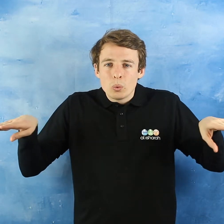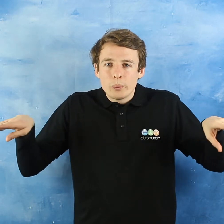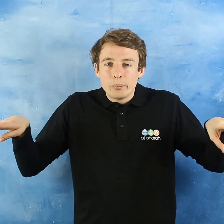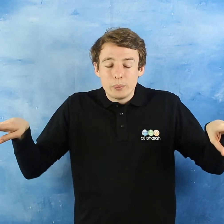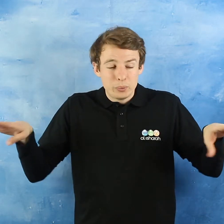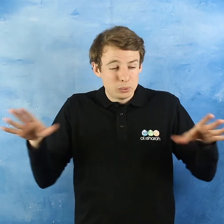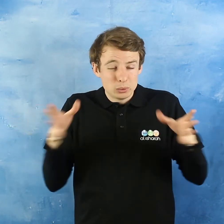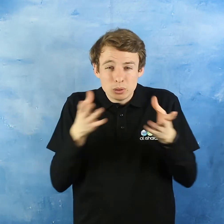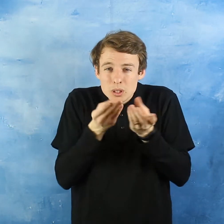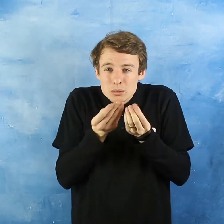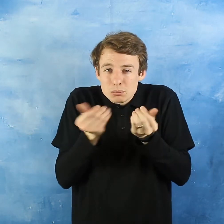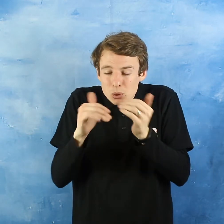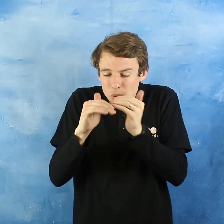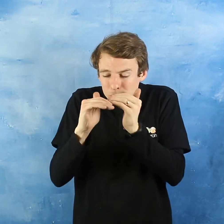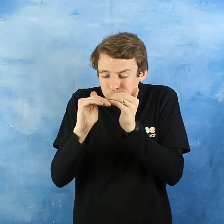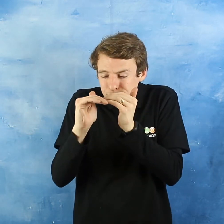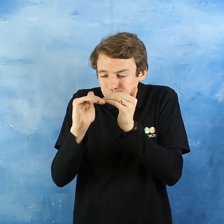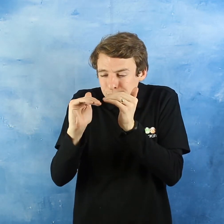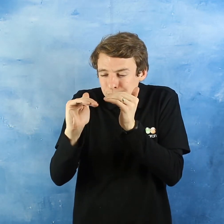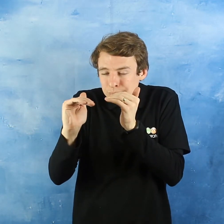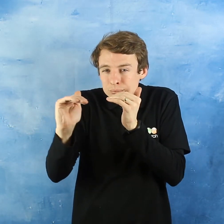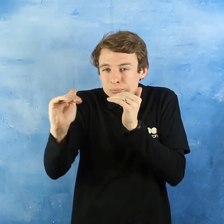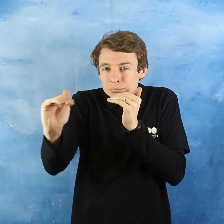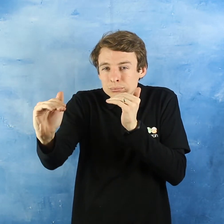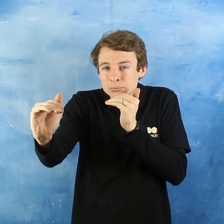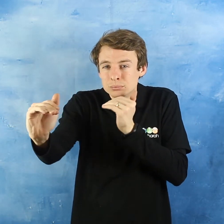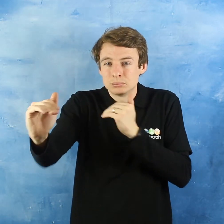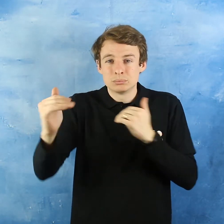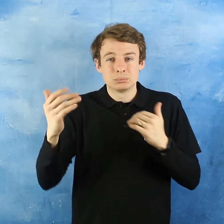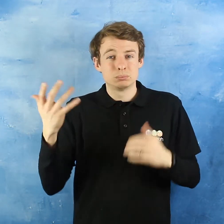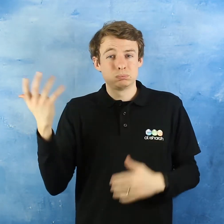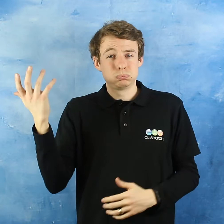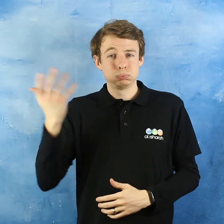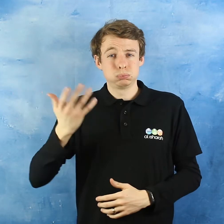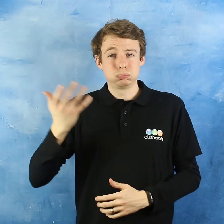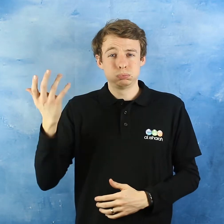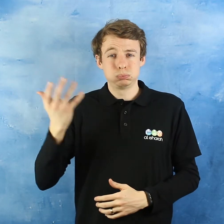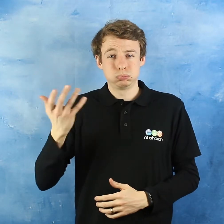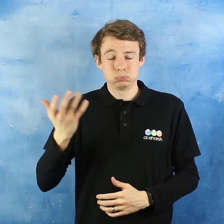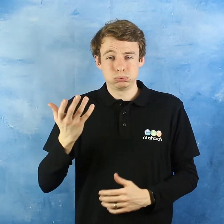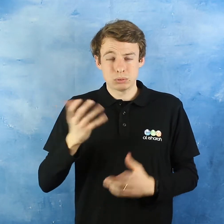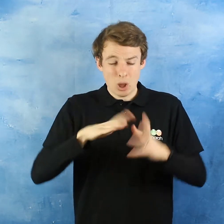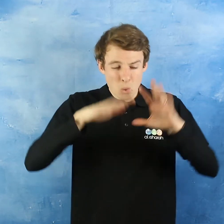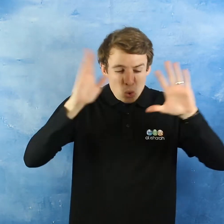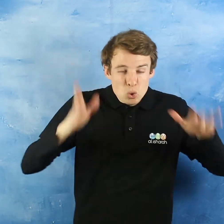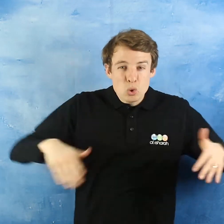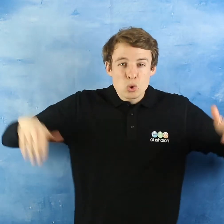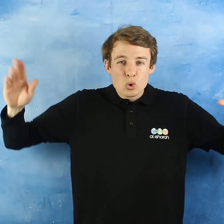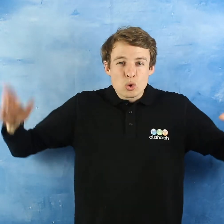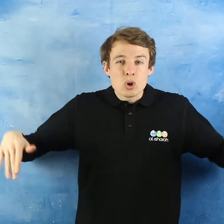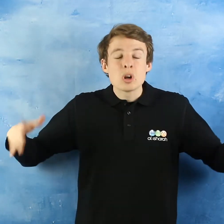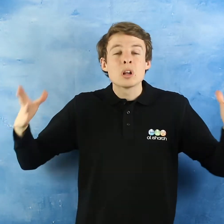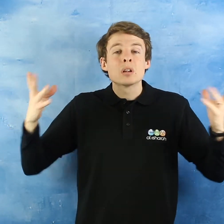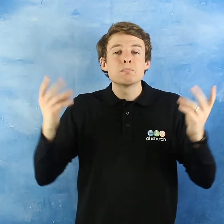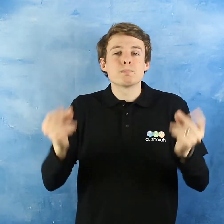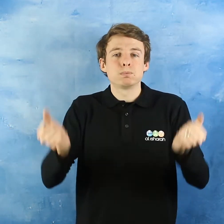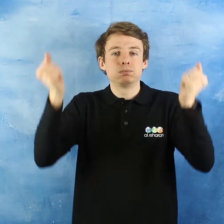is the confidence in Allah subhanahu wa ta'ala. So we complain to Allah. Three kinds of